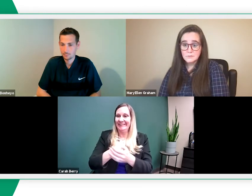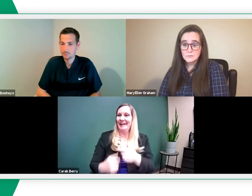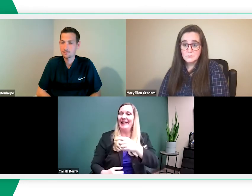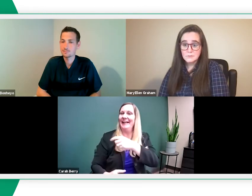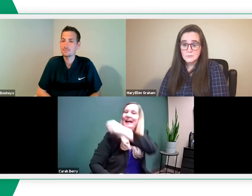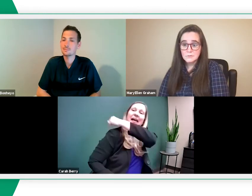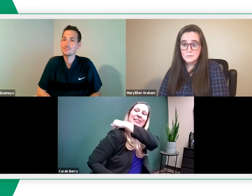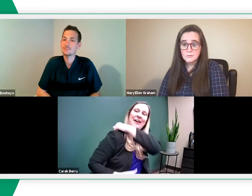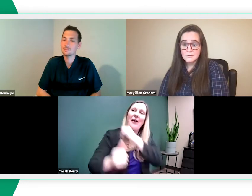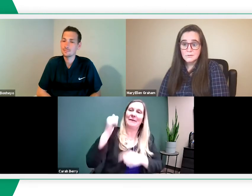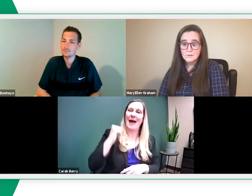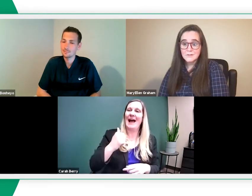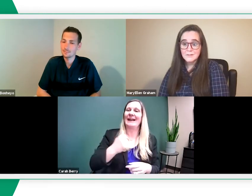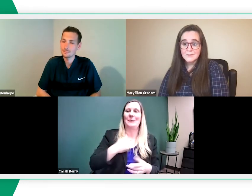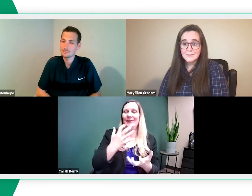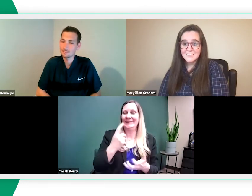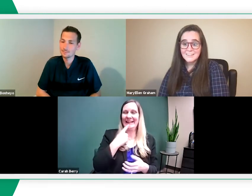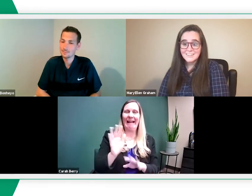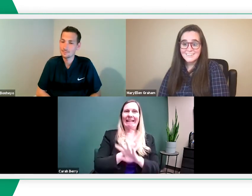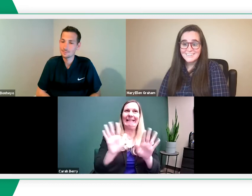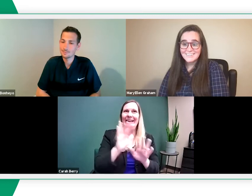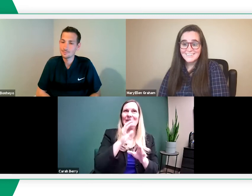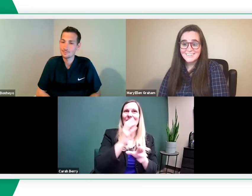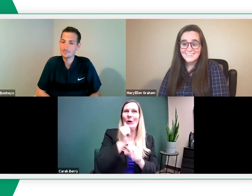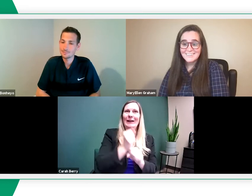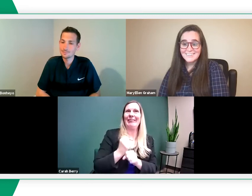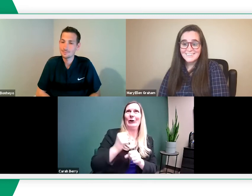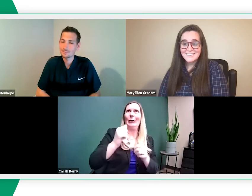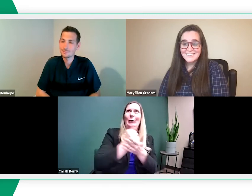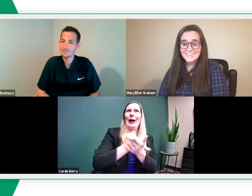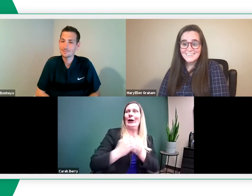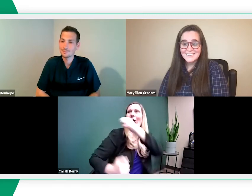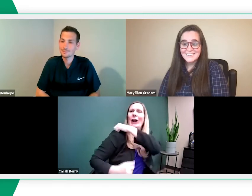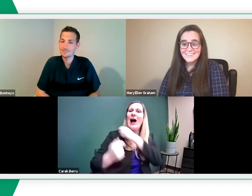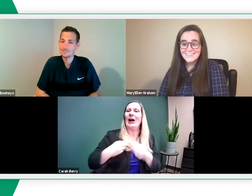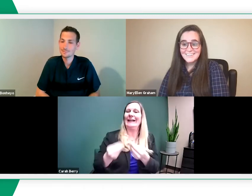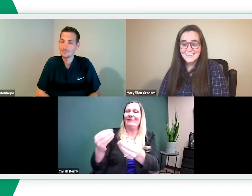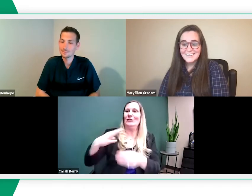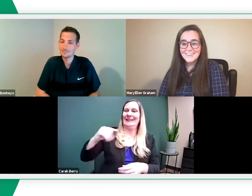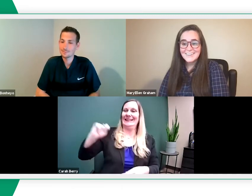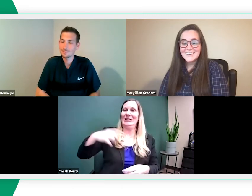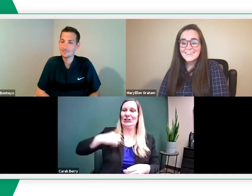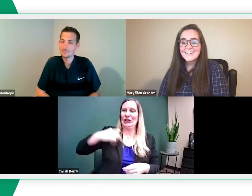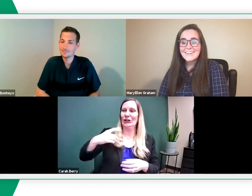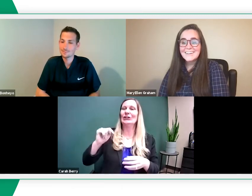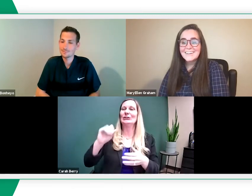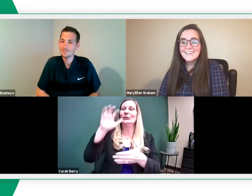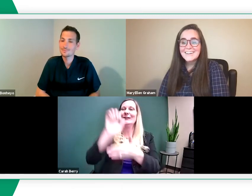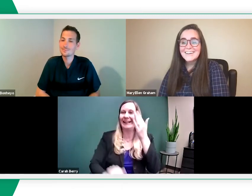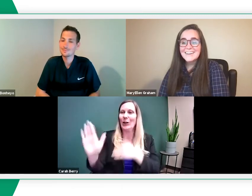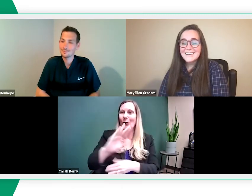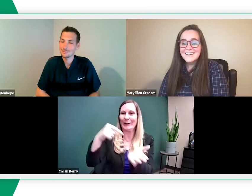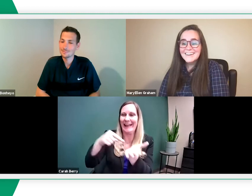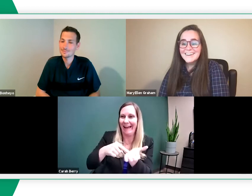exchange your free shirt for a credit card, and on the back it said, I really want to say, don't get the credit card. I'll give you the